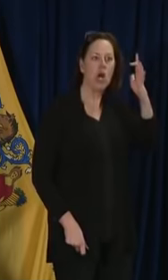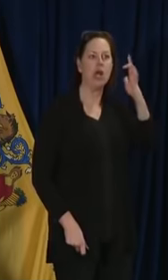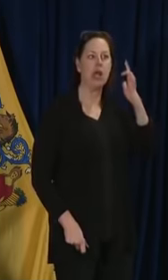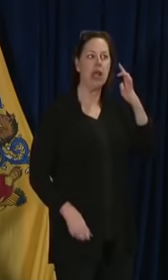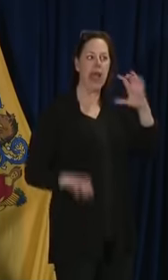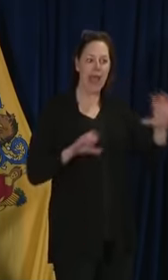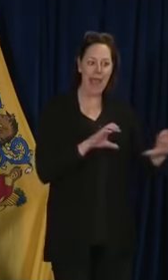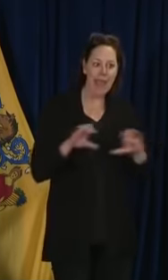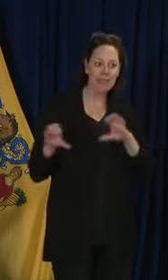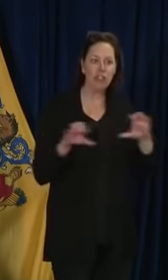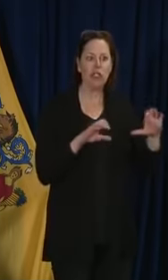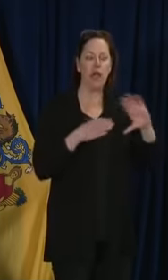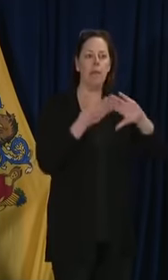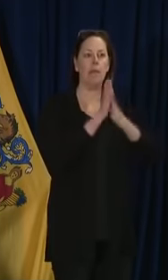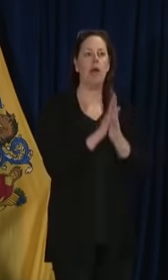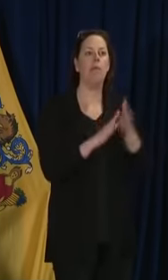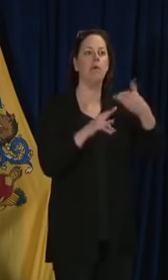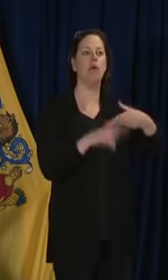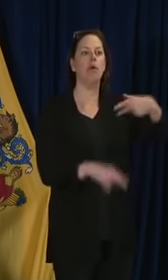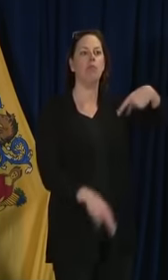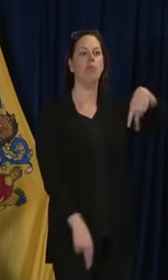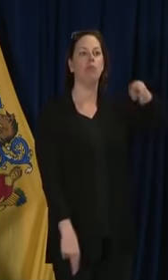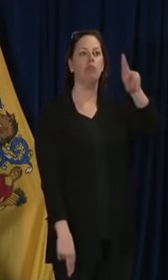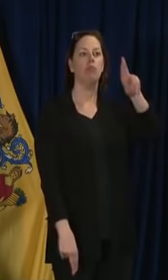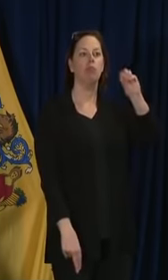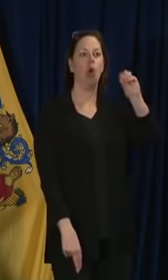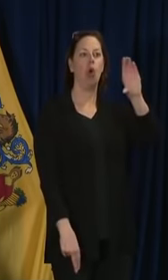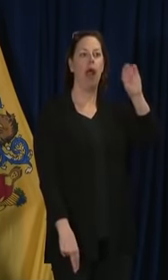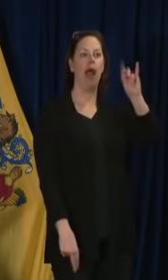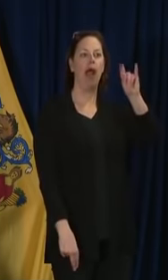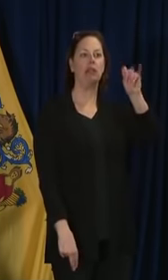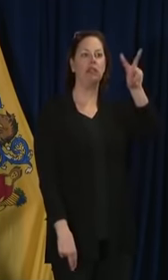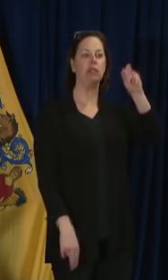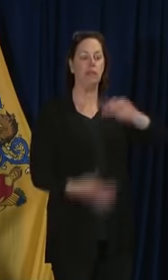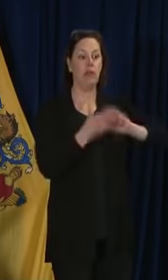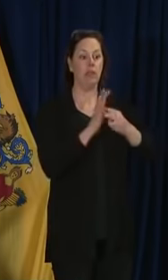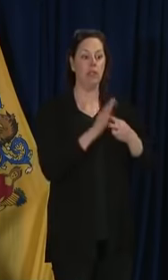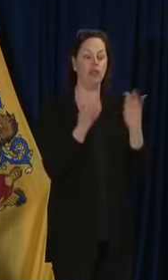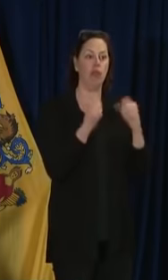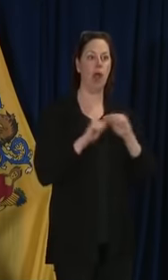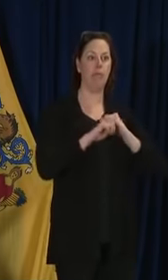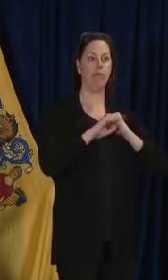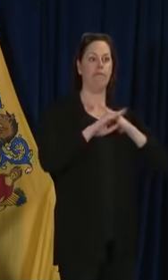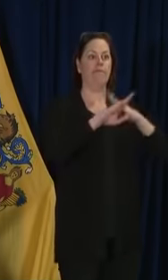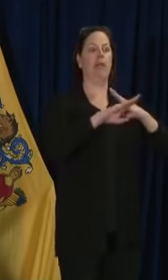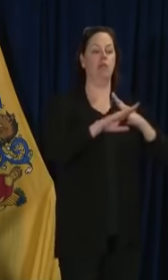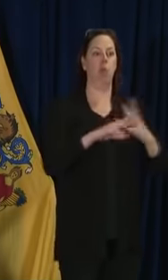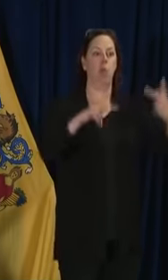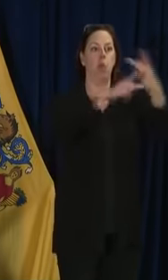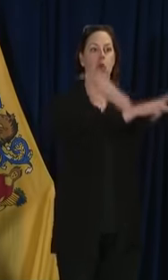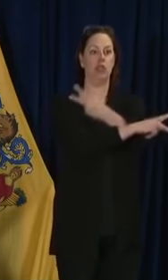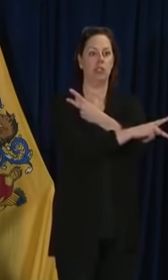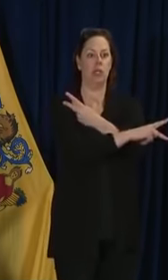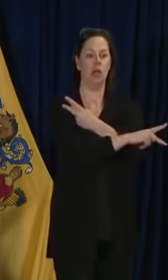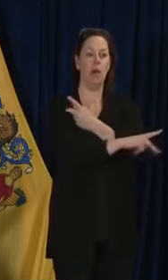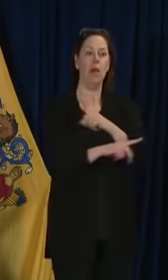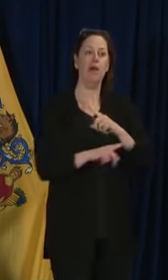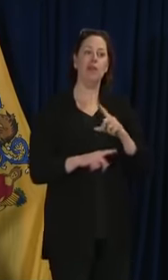action. And just as that is true, it is equally as true, this is not time for business as